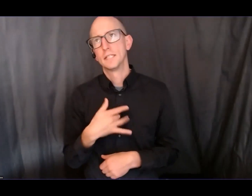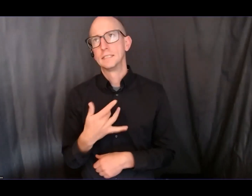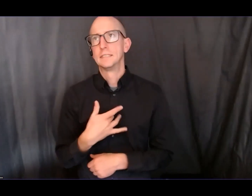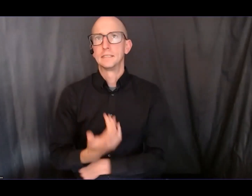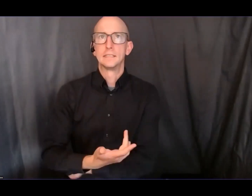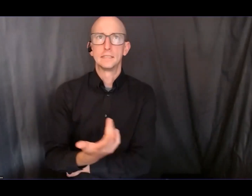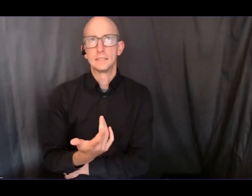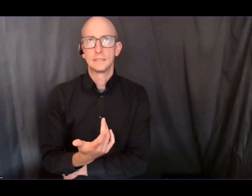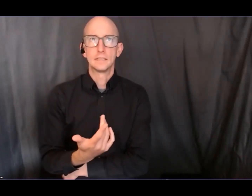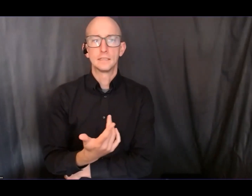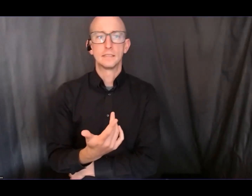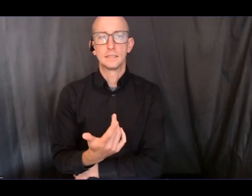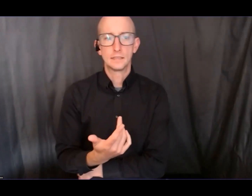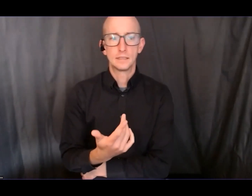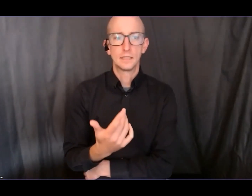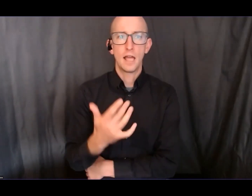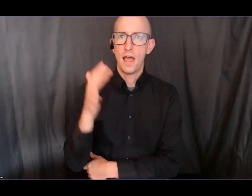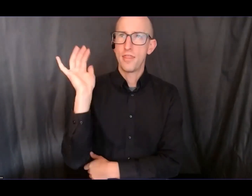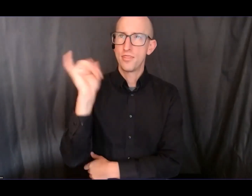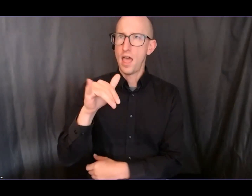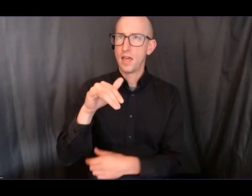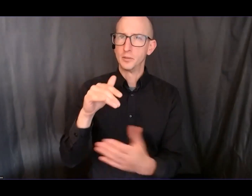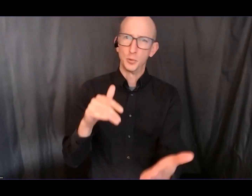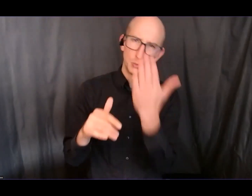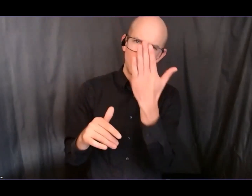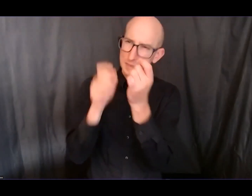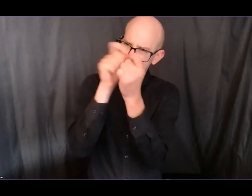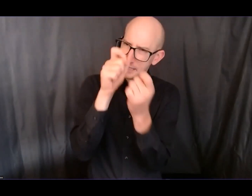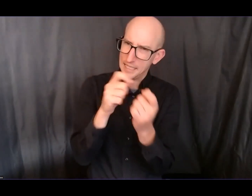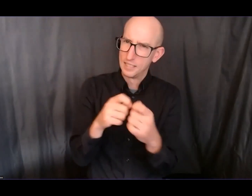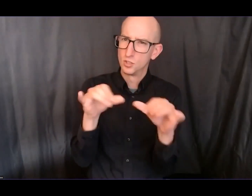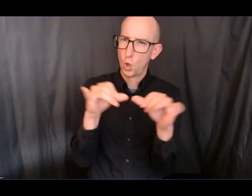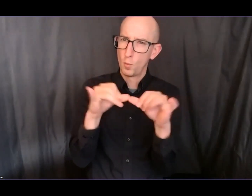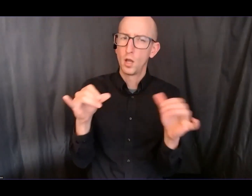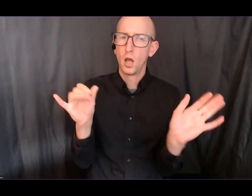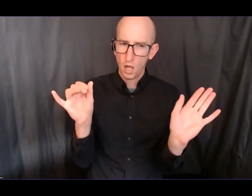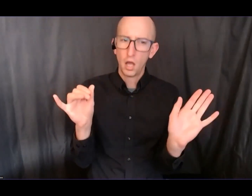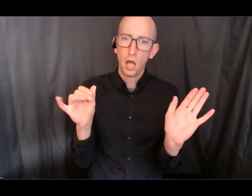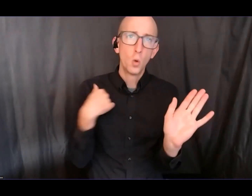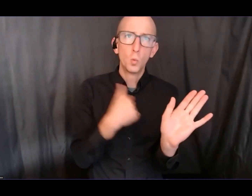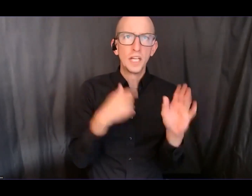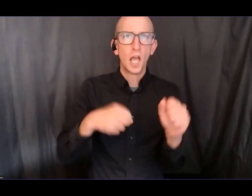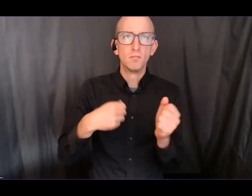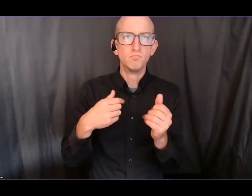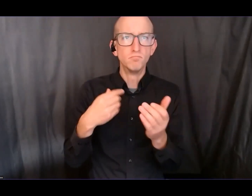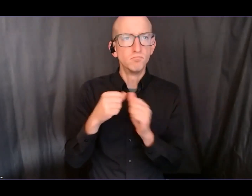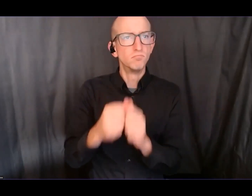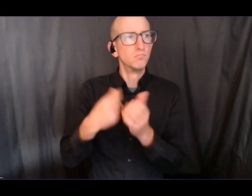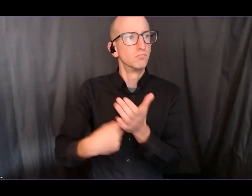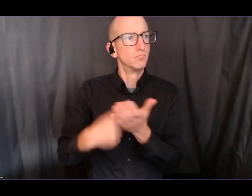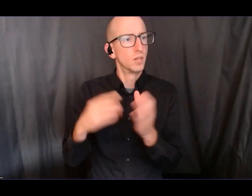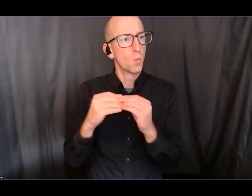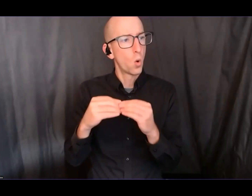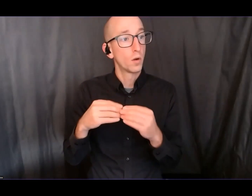the sort of detailed scope, I think we could probably talk about it further, either in this